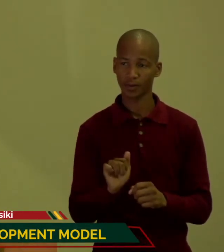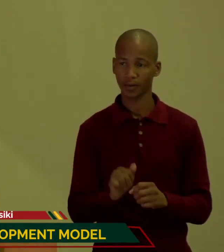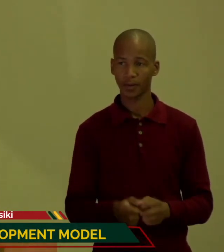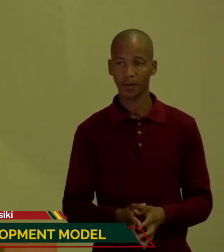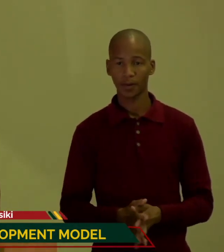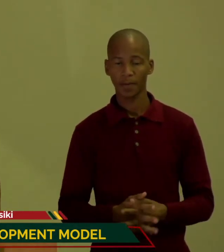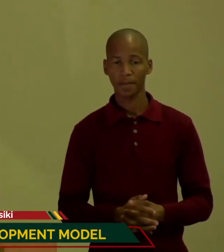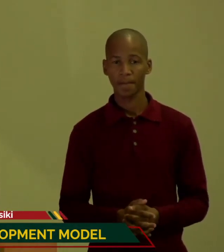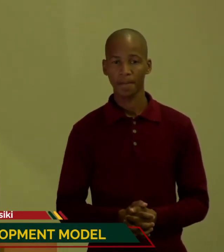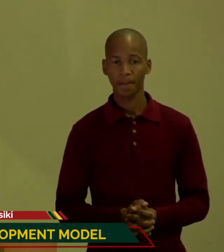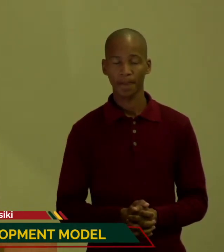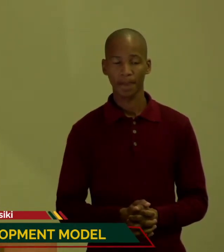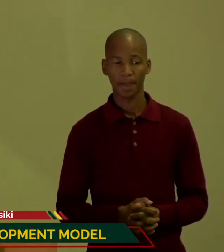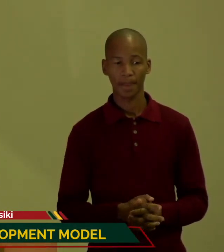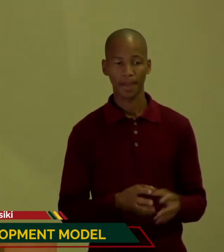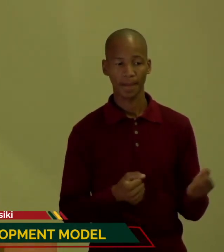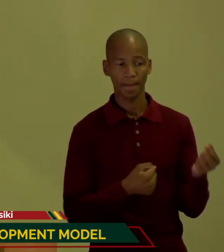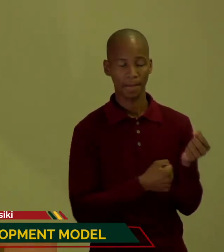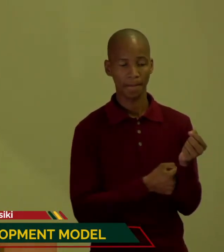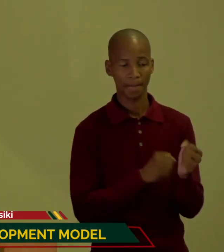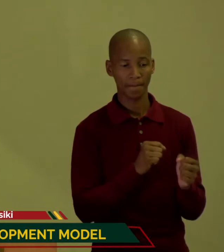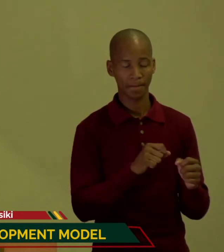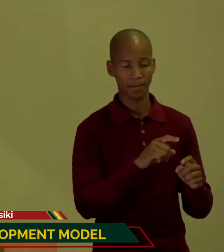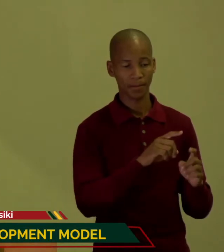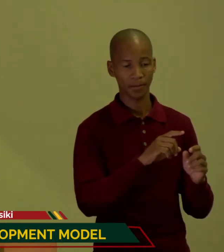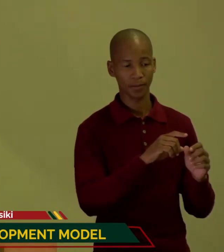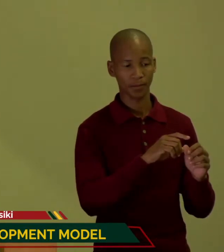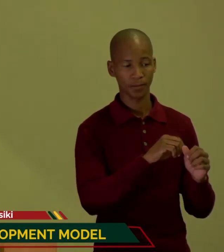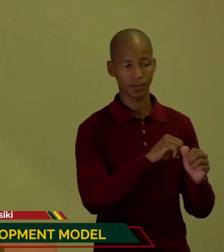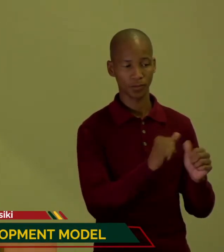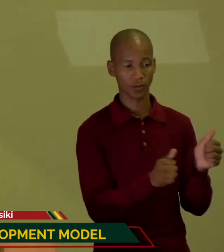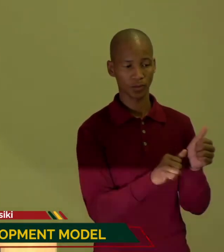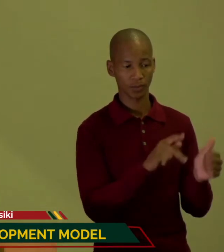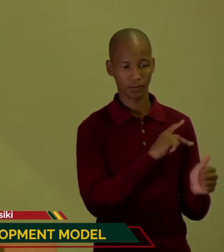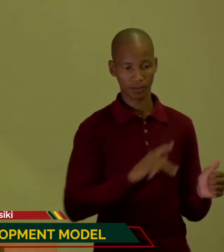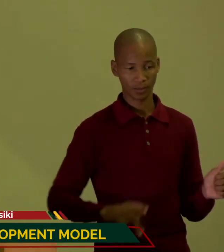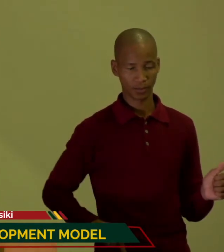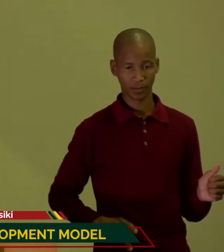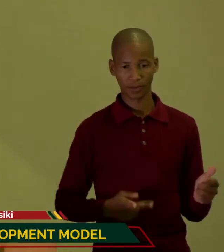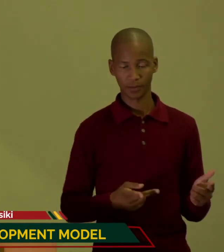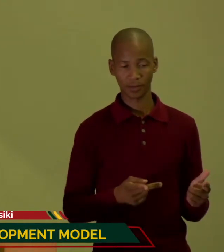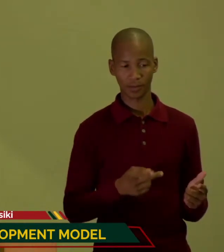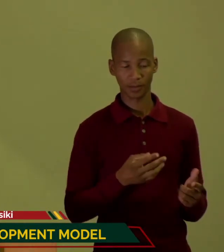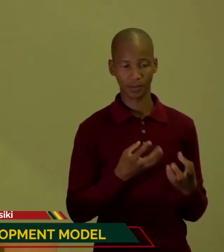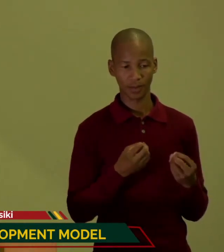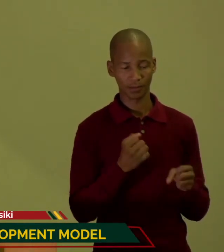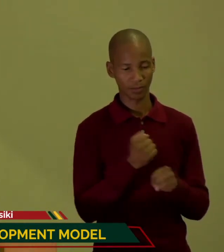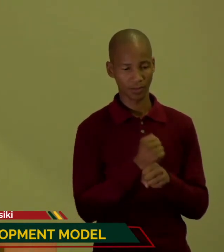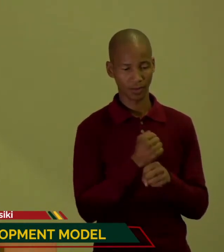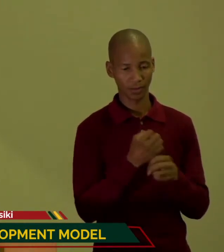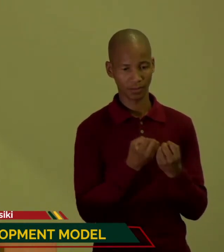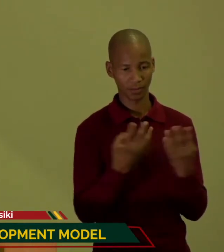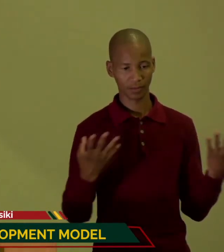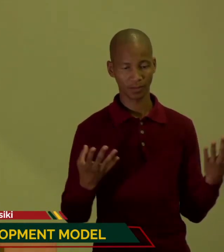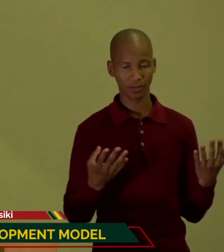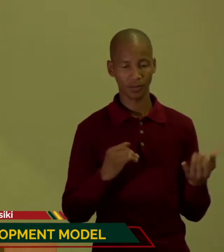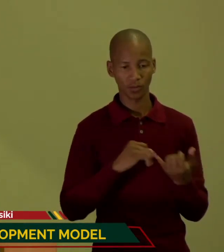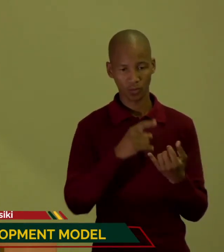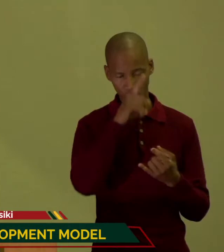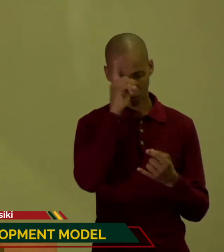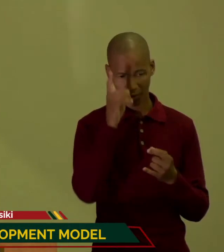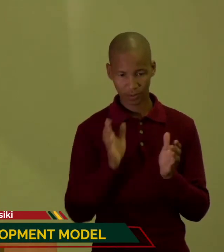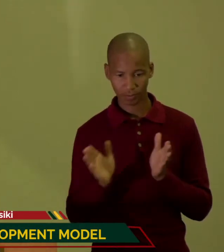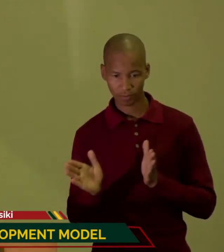And the Office of the Deputy President has a bigger role to play shaping the